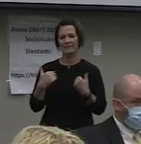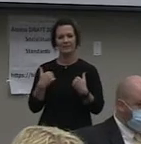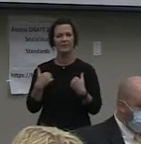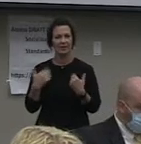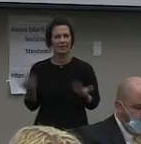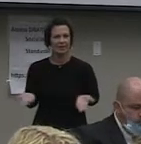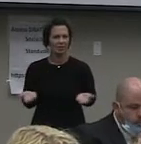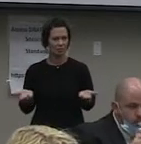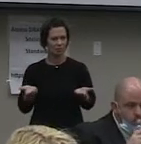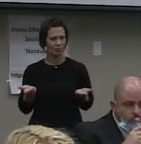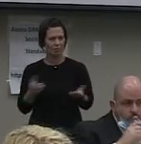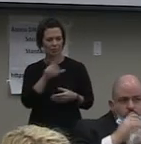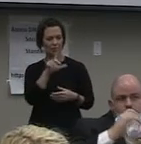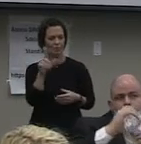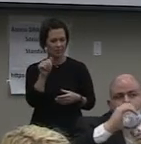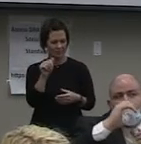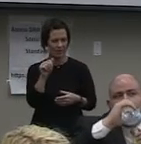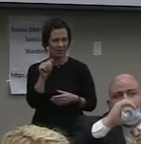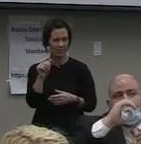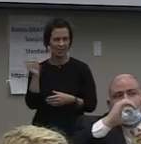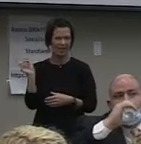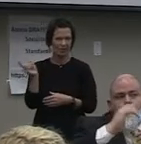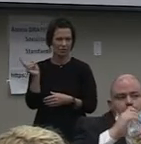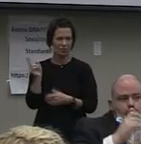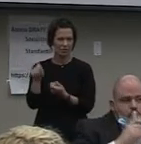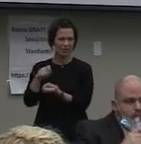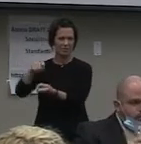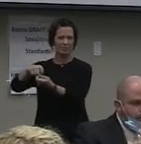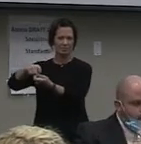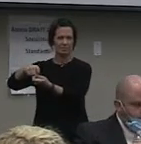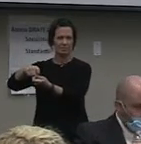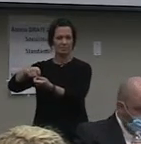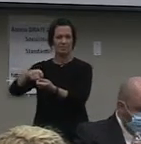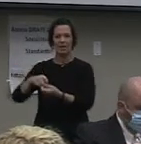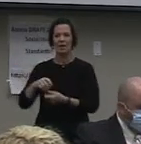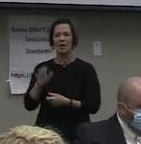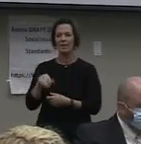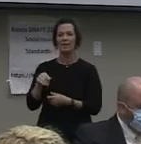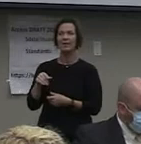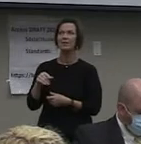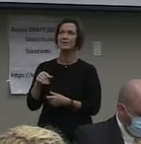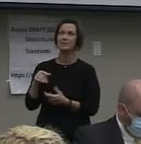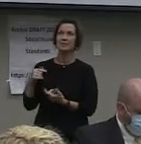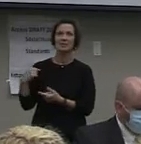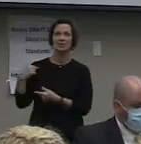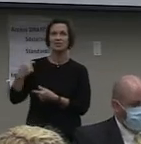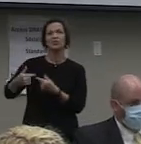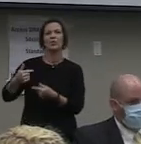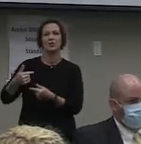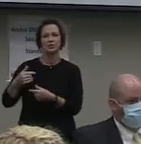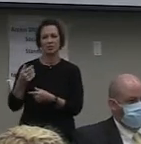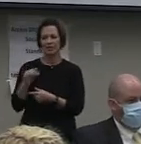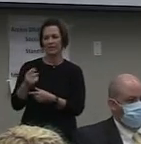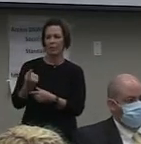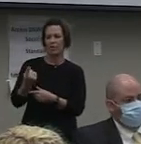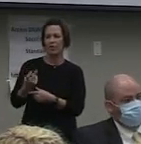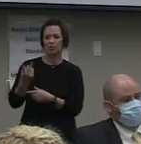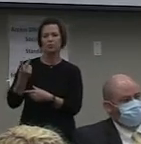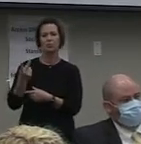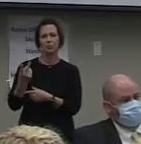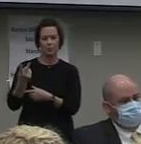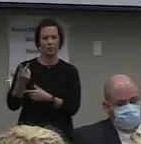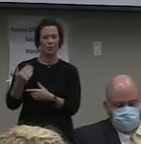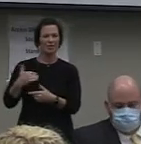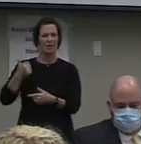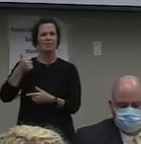to Louisiana history in particular, acquaint a generation or two of young people with the rich heritage